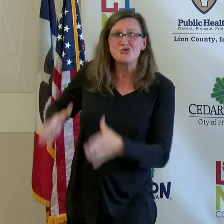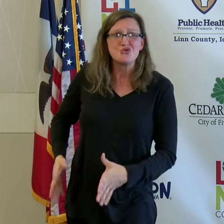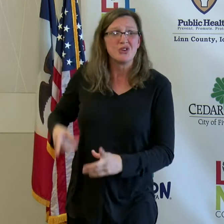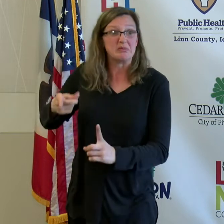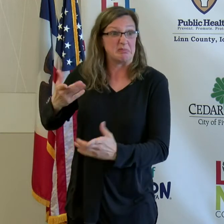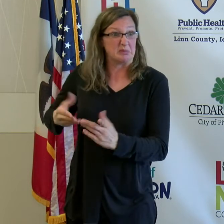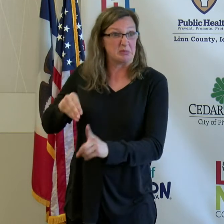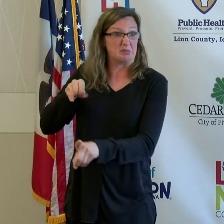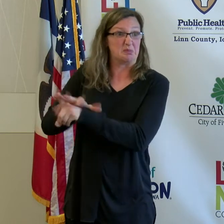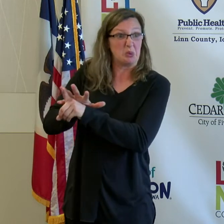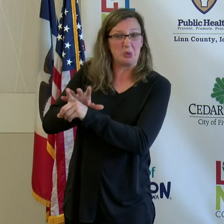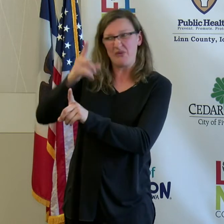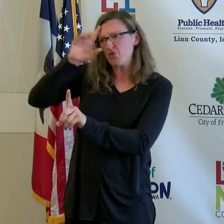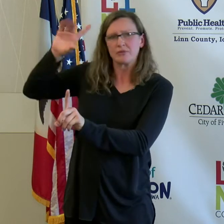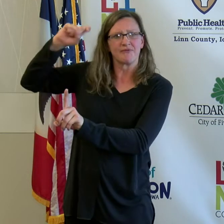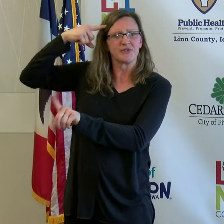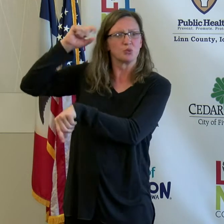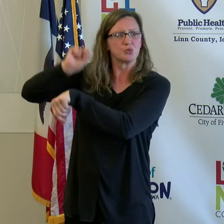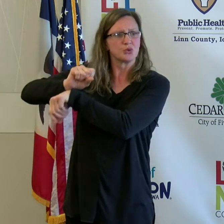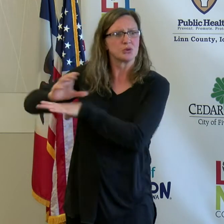positive?